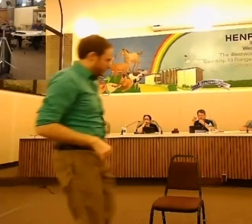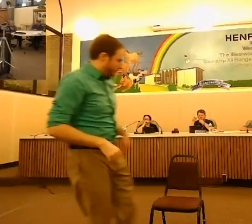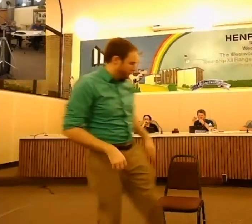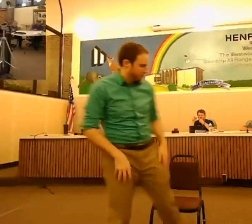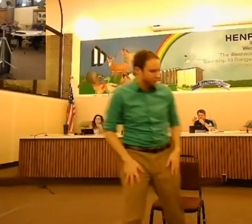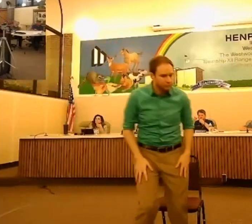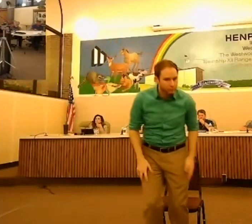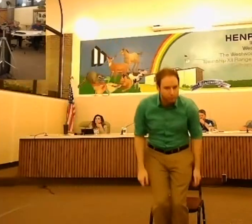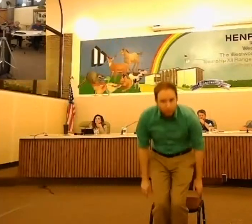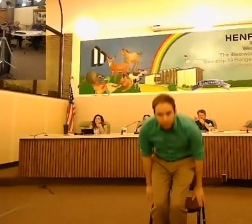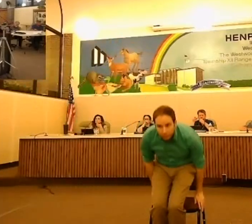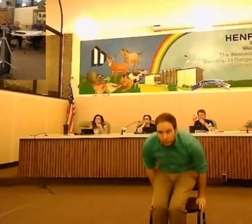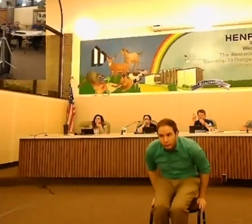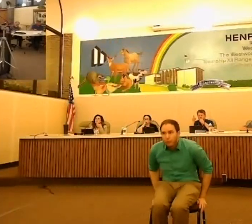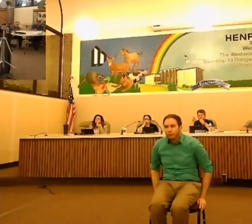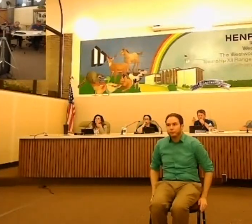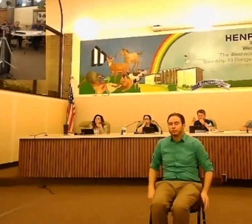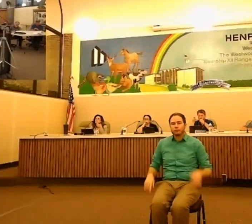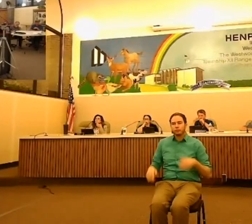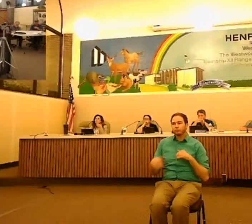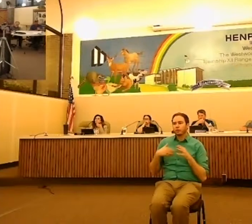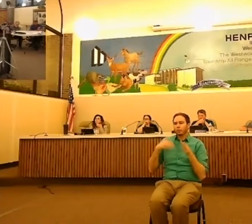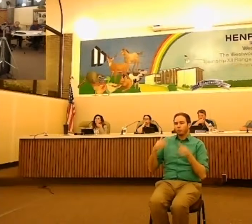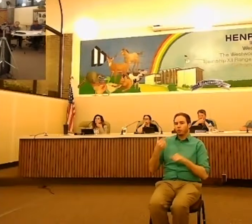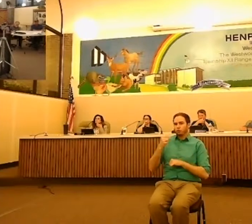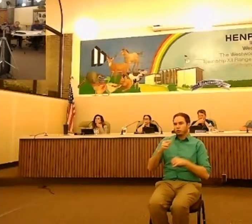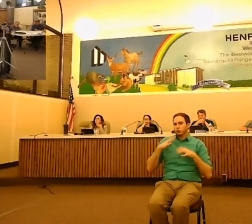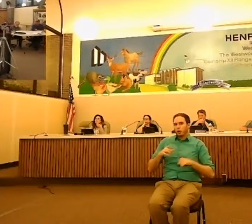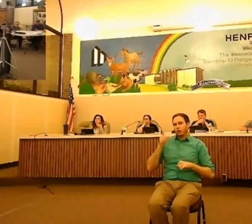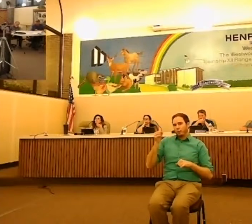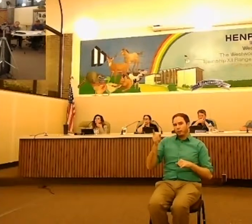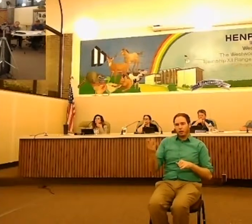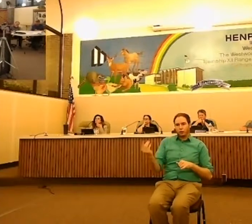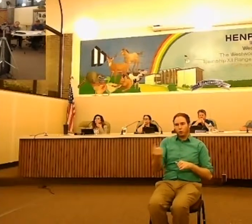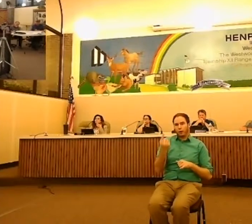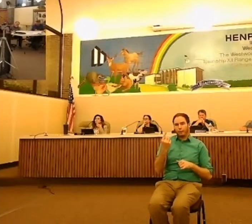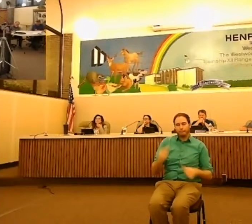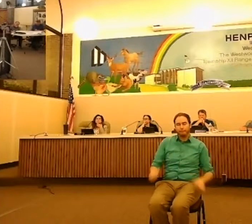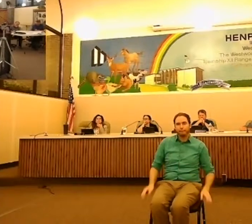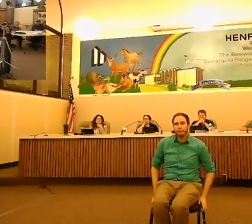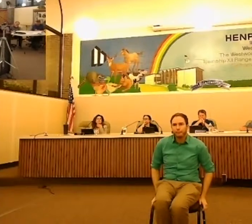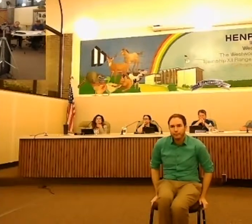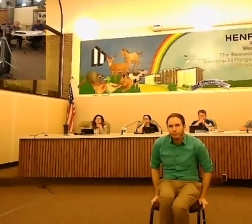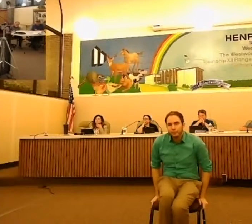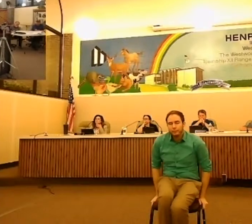Somebody back in the room. Gentleman in the green.